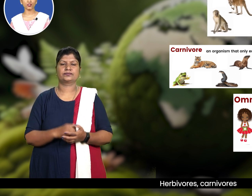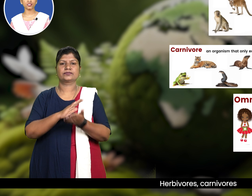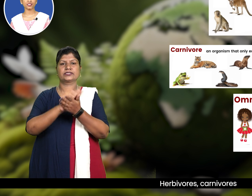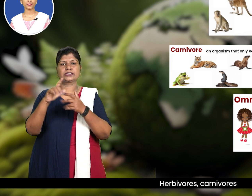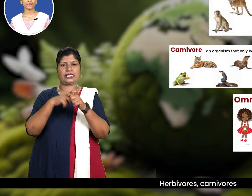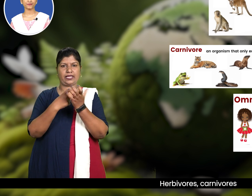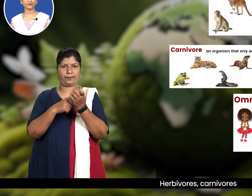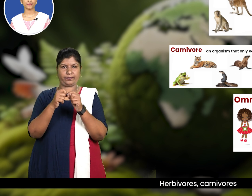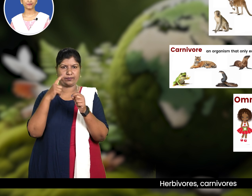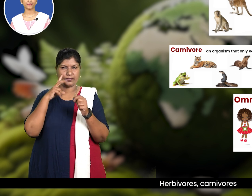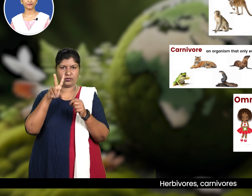Herbivores,